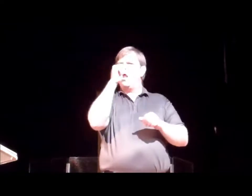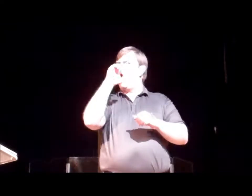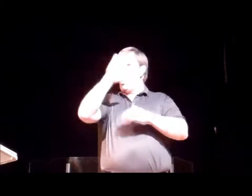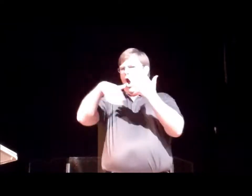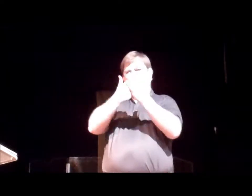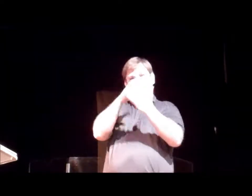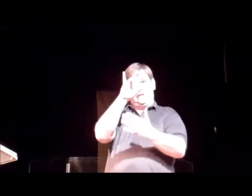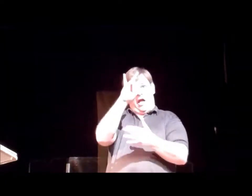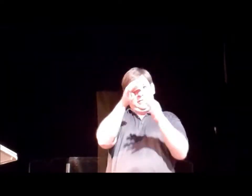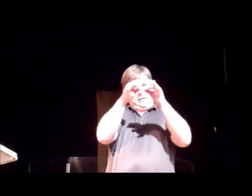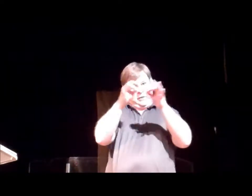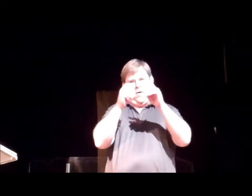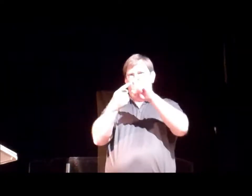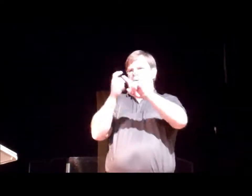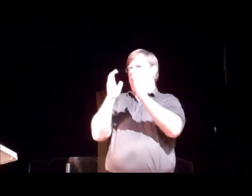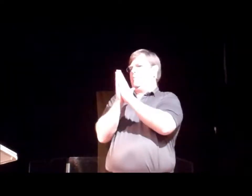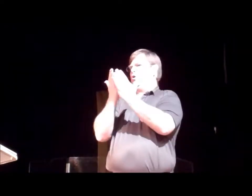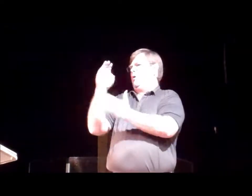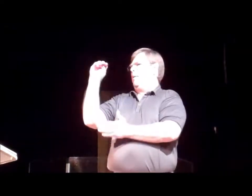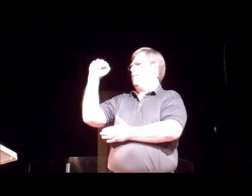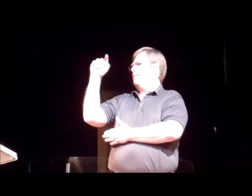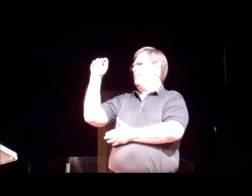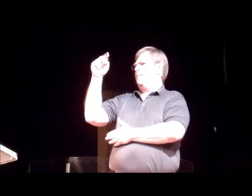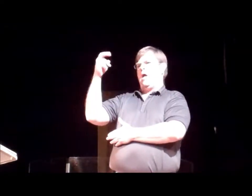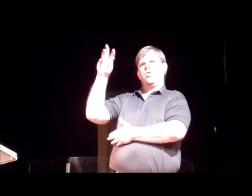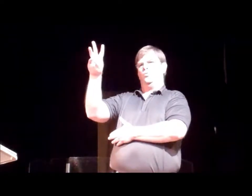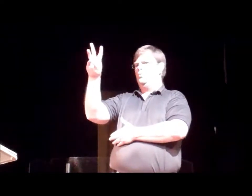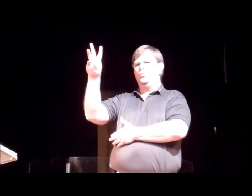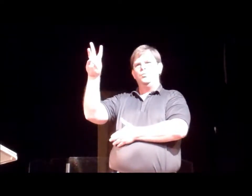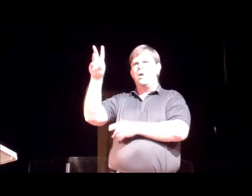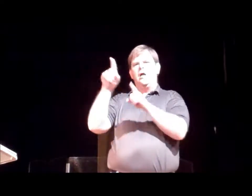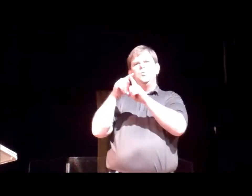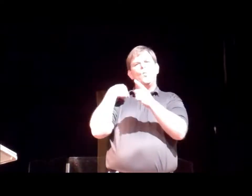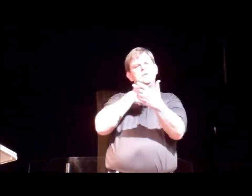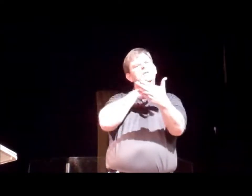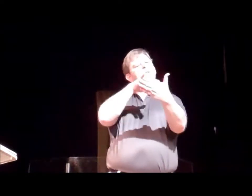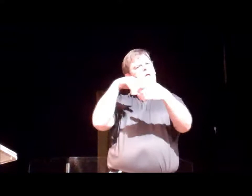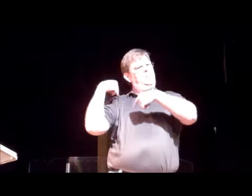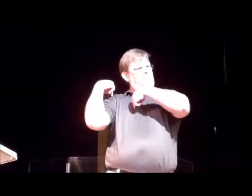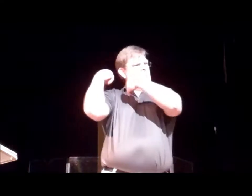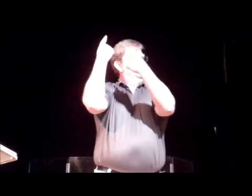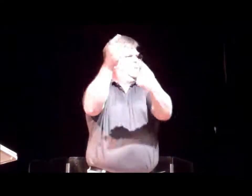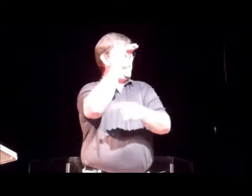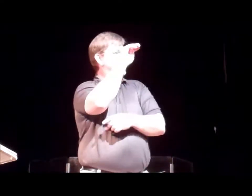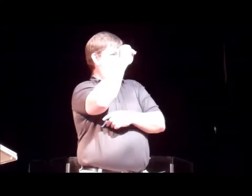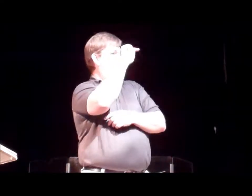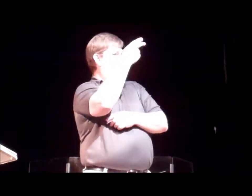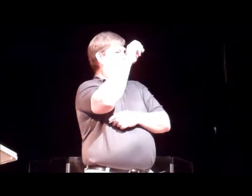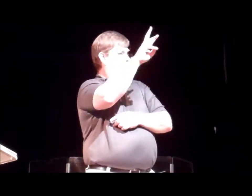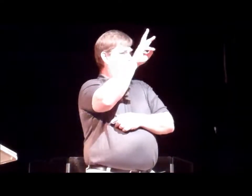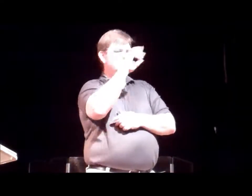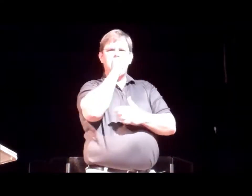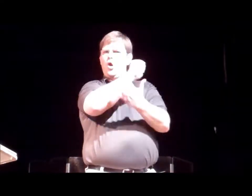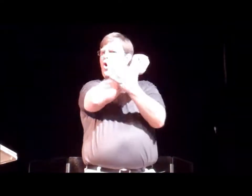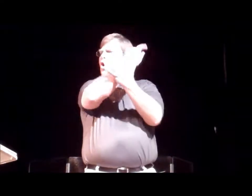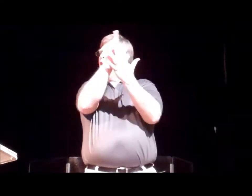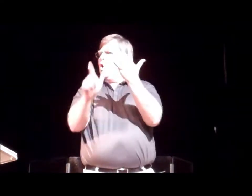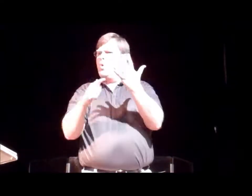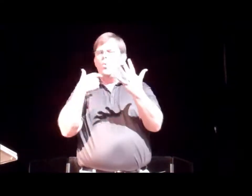I want to explain all this, that these 7 sayings were not all taken from the book of Matthew. We have been studying the book of Matthew,